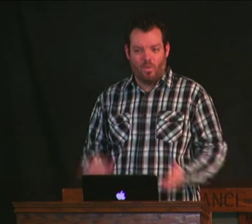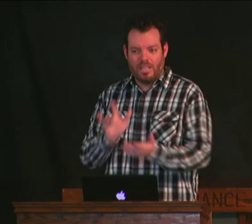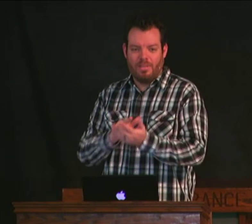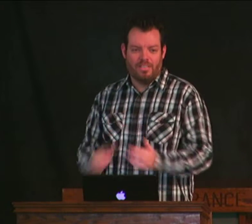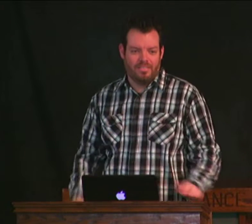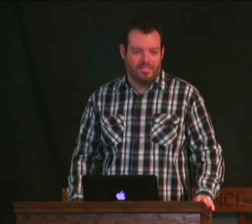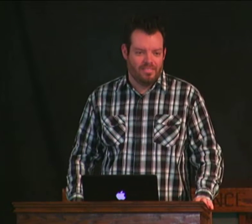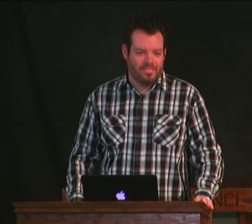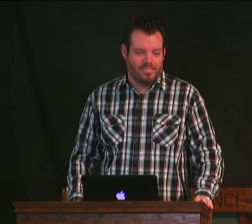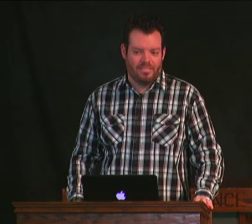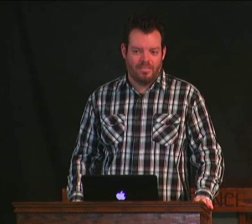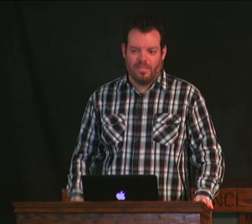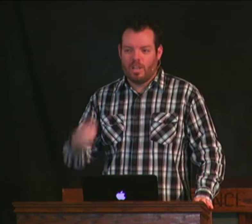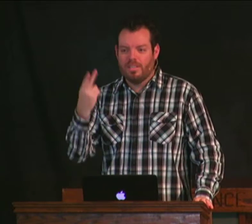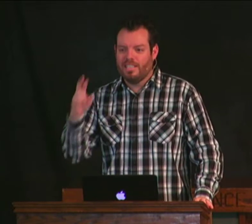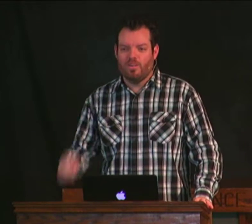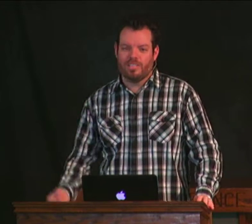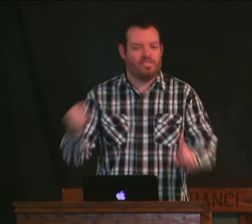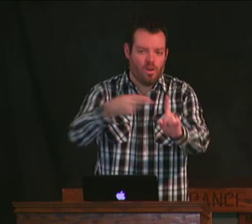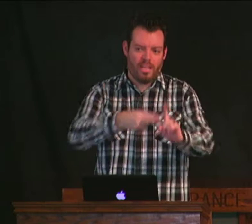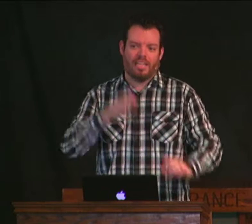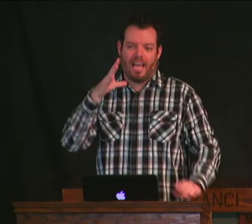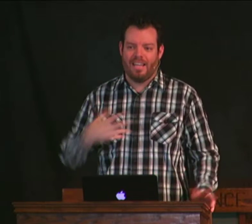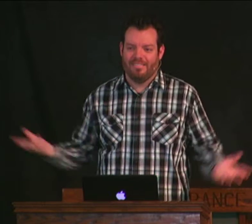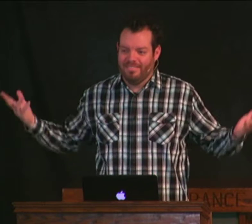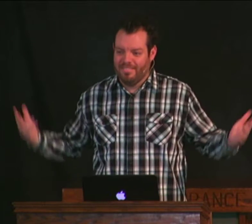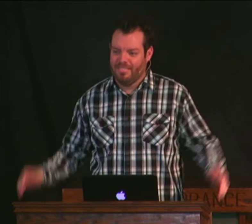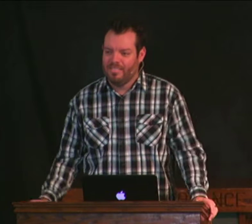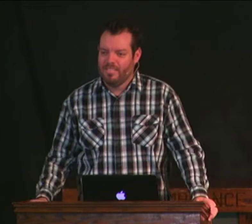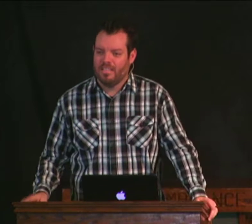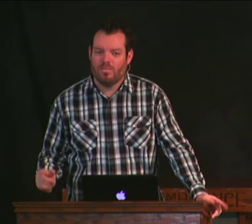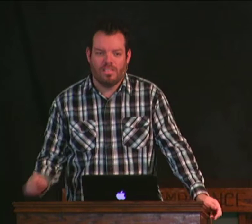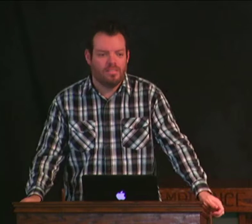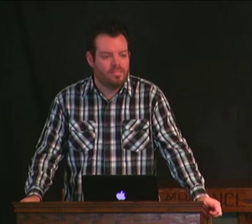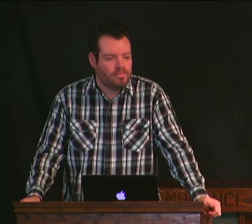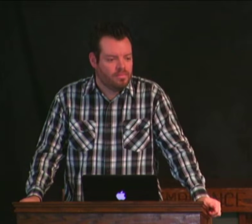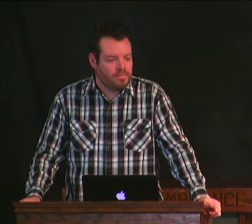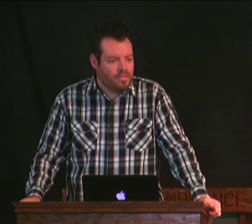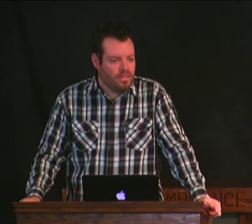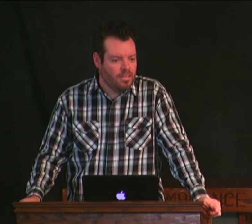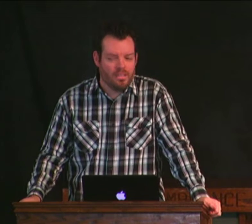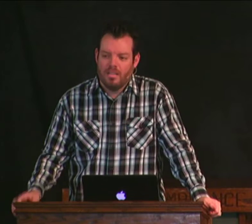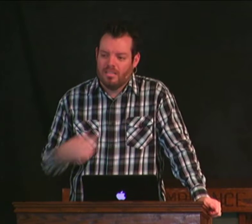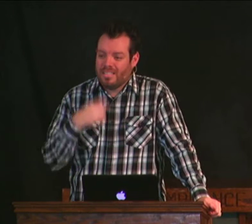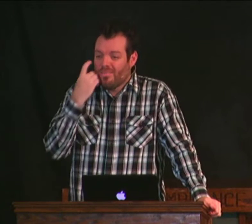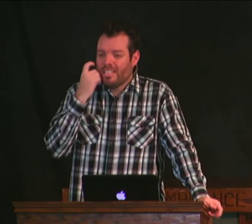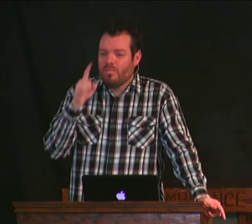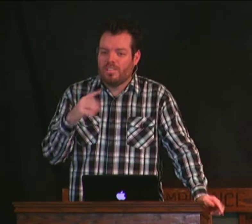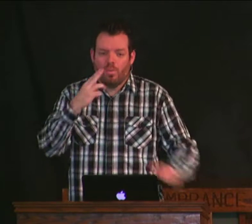in the middle. Or if he's always hitting home, just throw it at the guy. That's what we do. I recently went to the